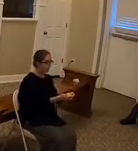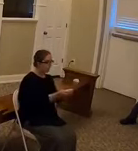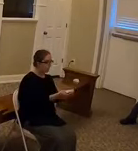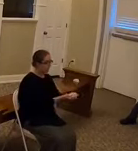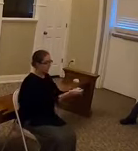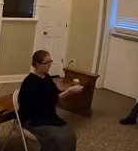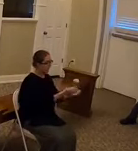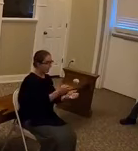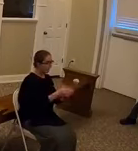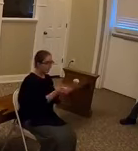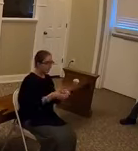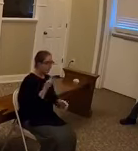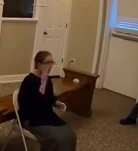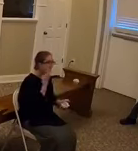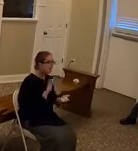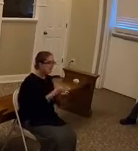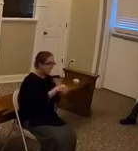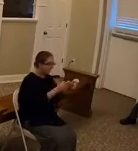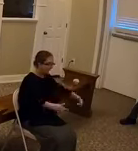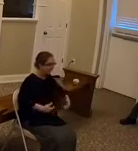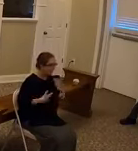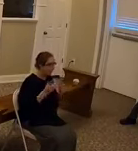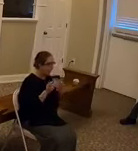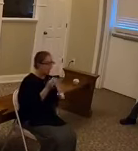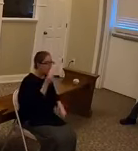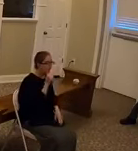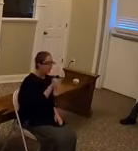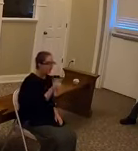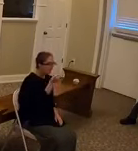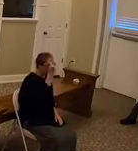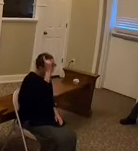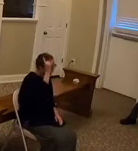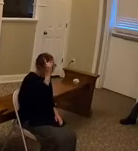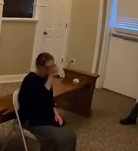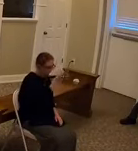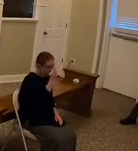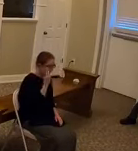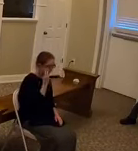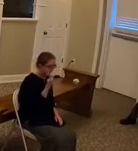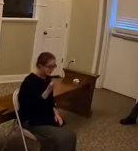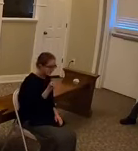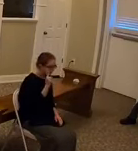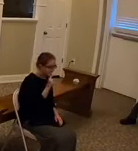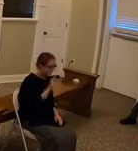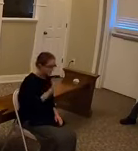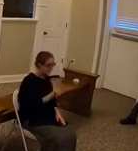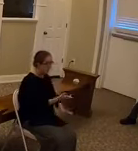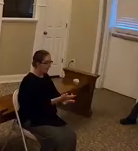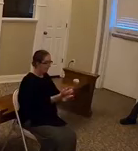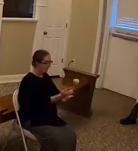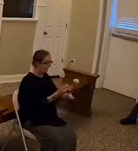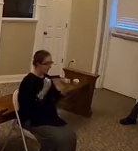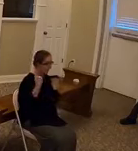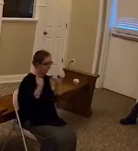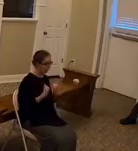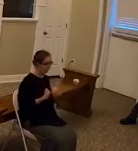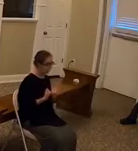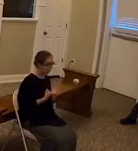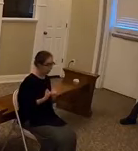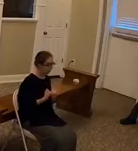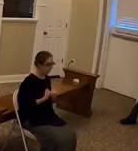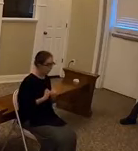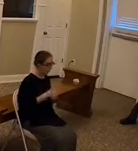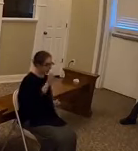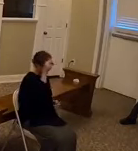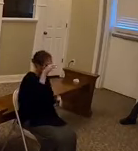and everything's looking good in their life. What they don't understand, in God's eyes, all he can see is that beggarly coat that they're wearing